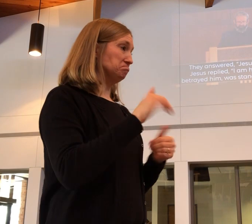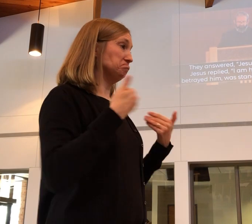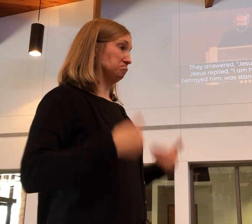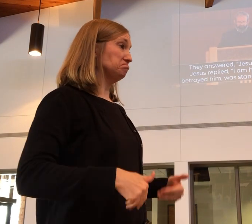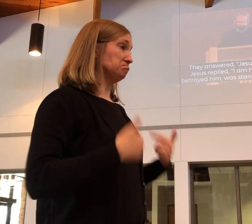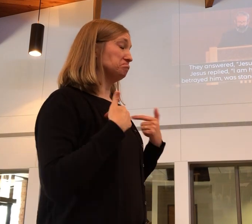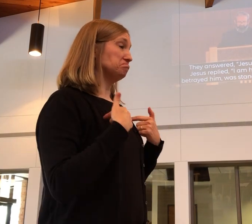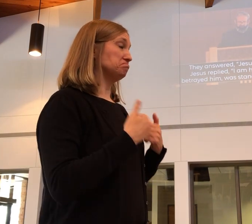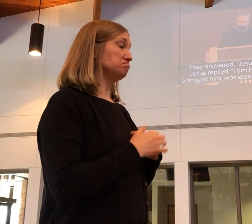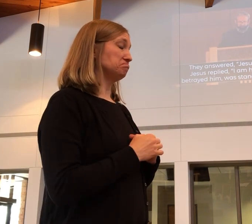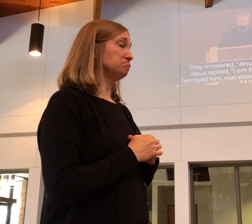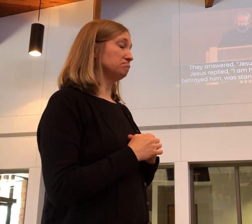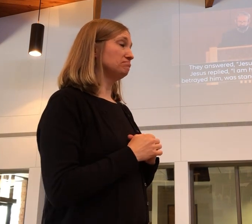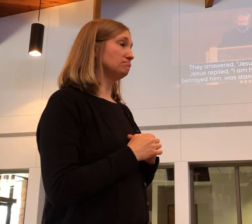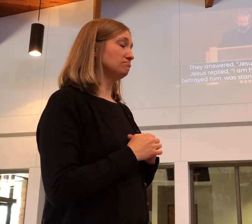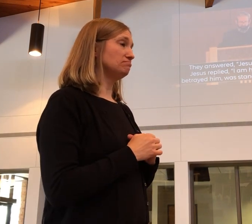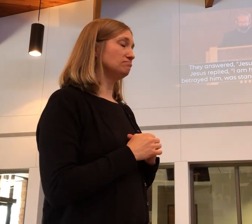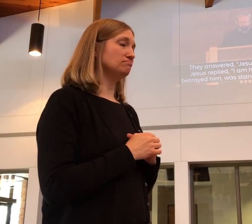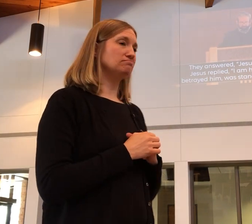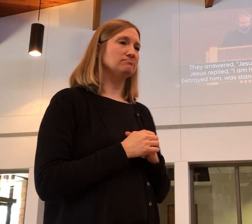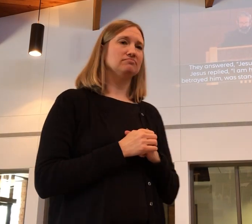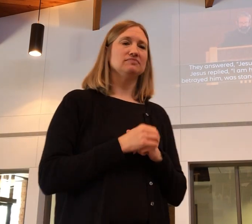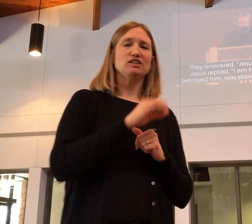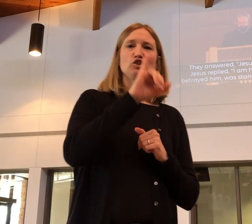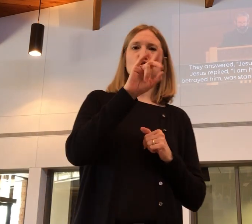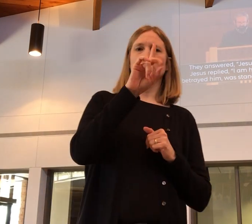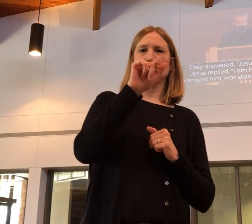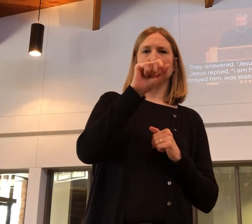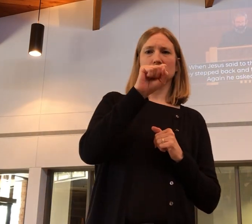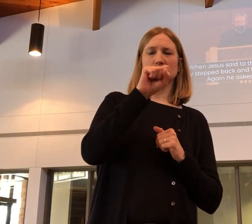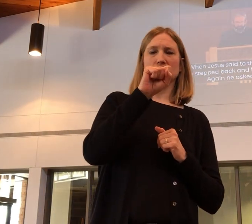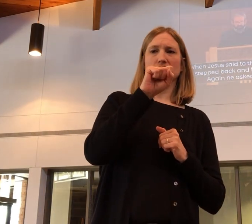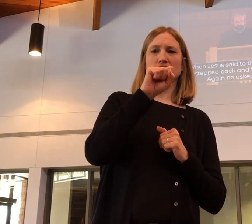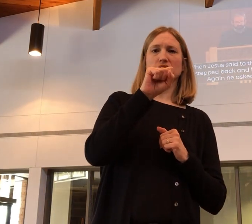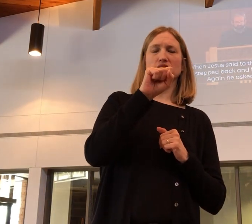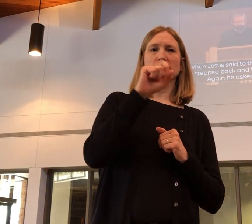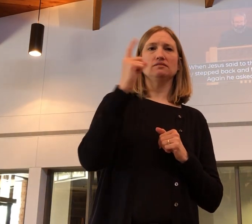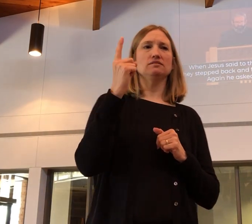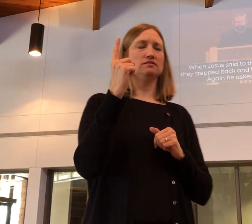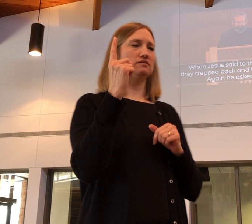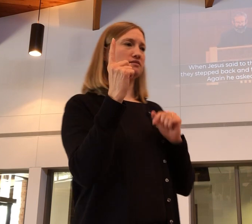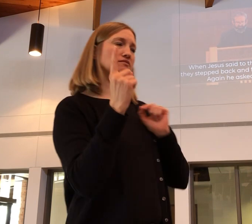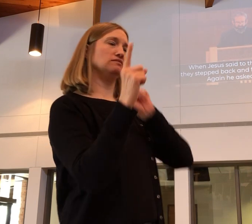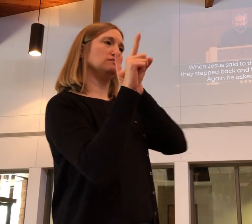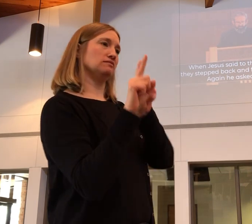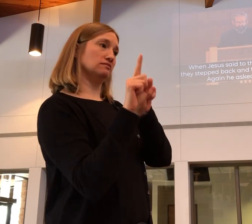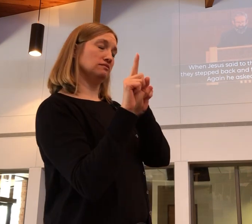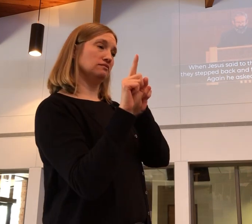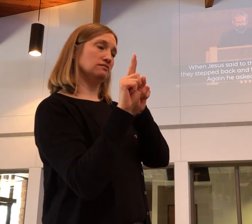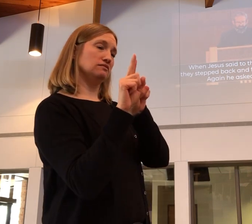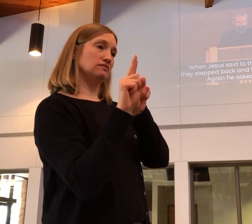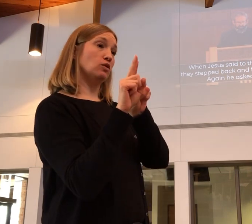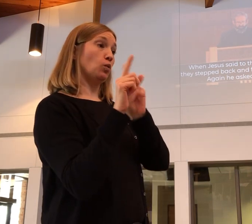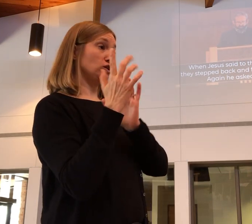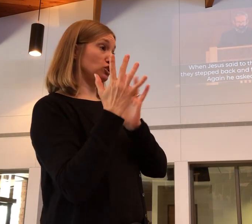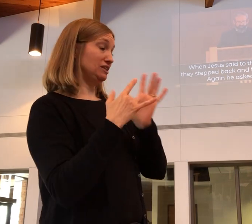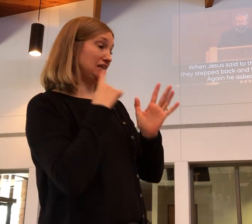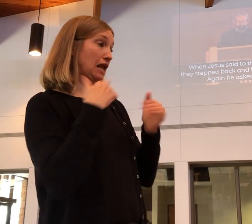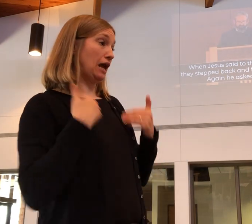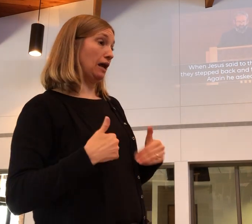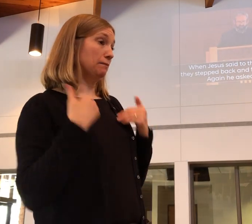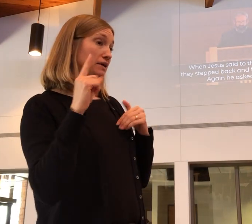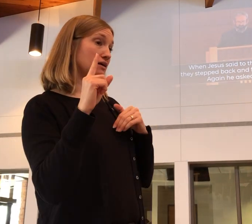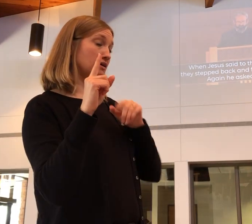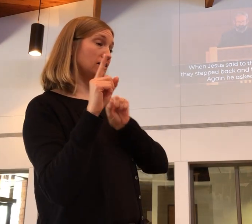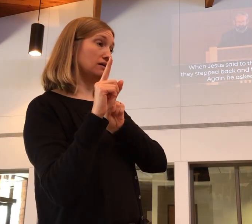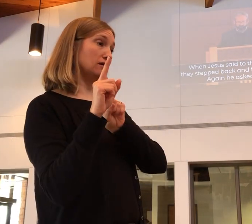he." A Judas who betrayed him was standing with him. When Jesus said to them, "I am he," they